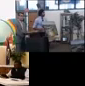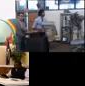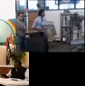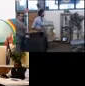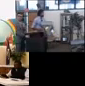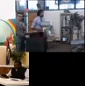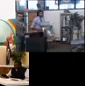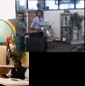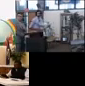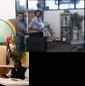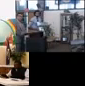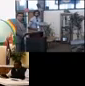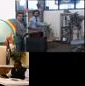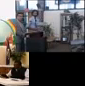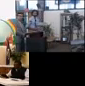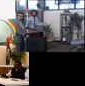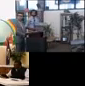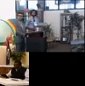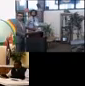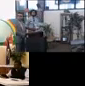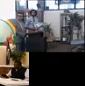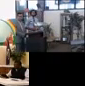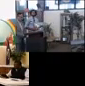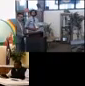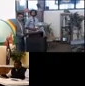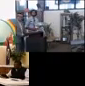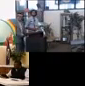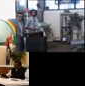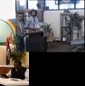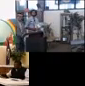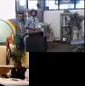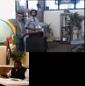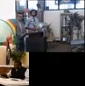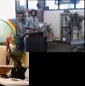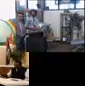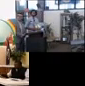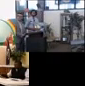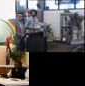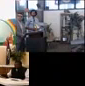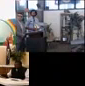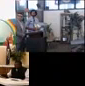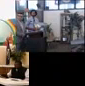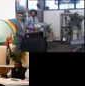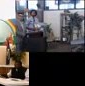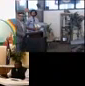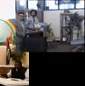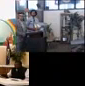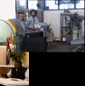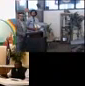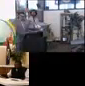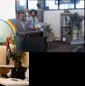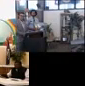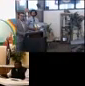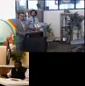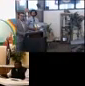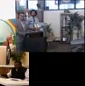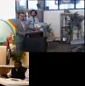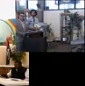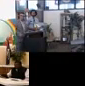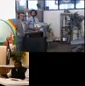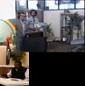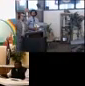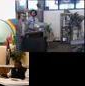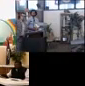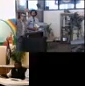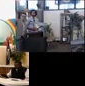This is what they're showing on the screen right now. Or Yeah, some of perfect. these. So this is looking from above the existing Riverwood Tech Campus down at the new